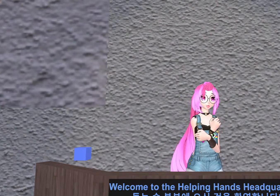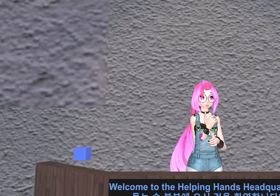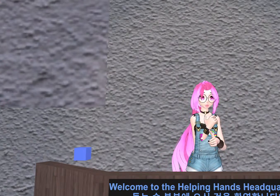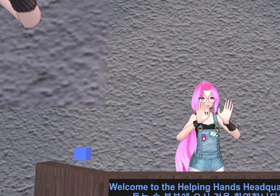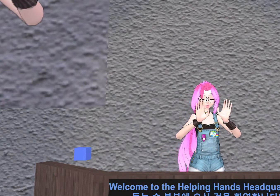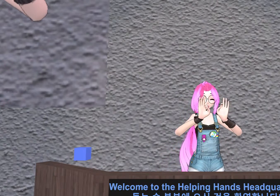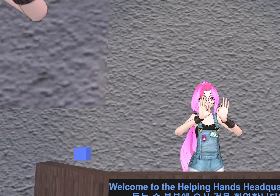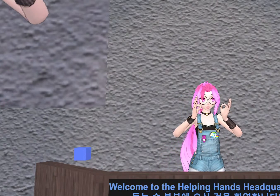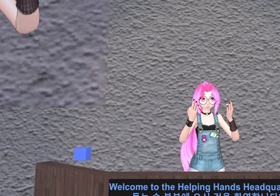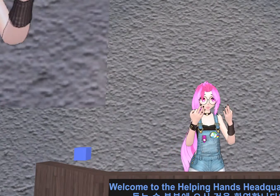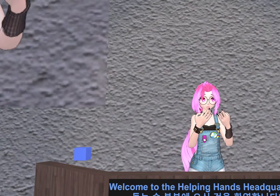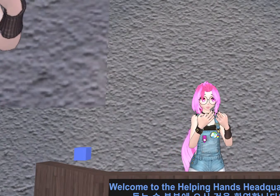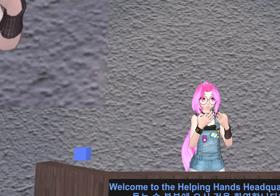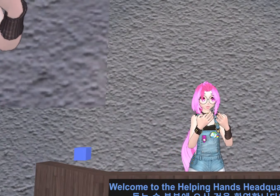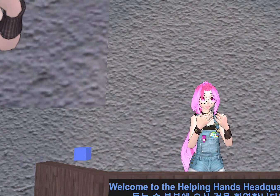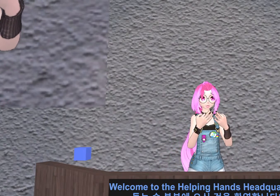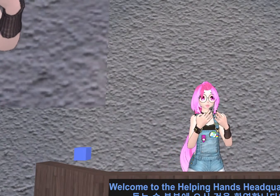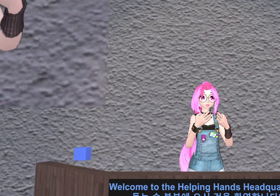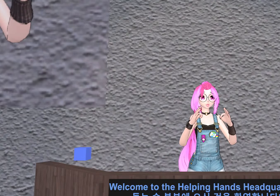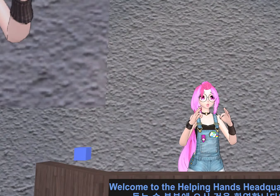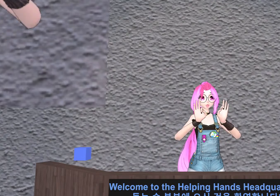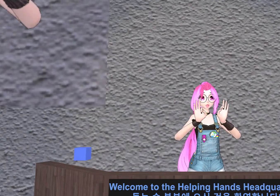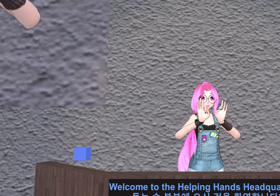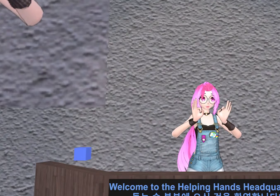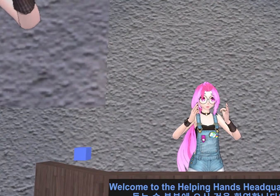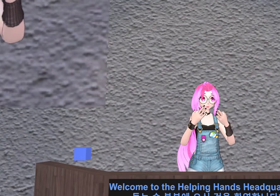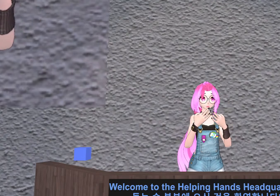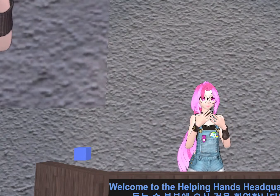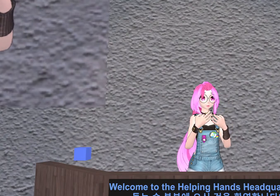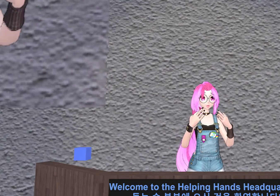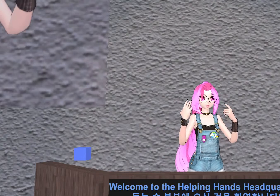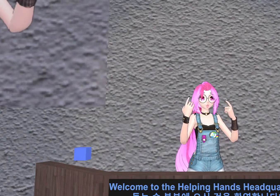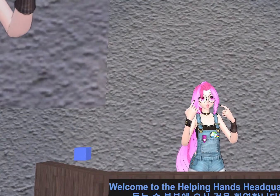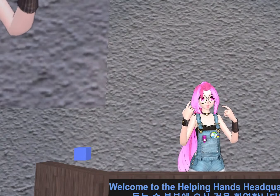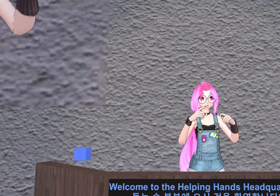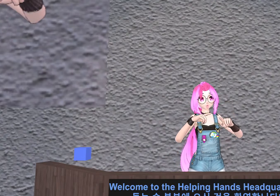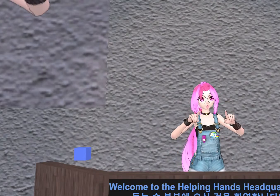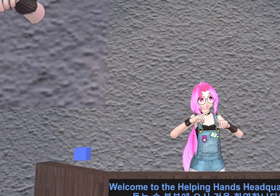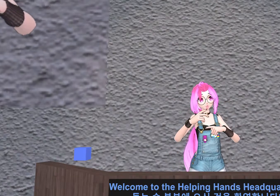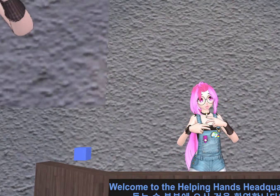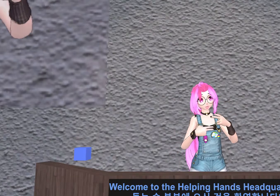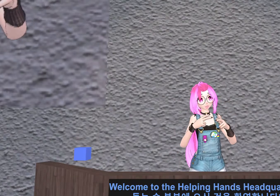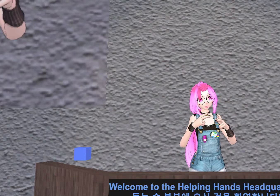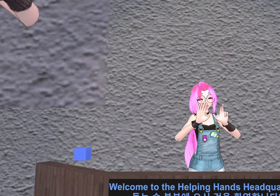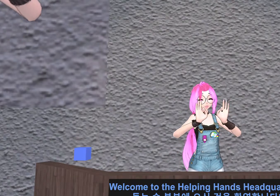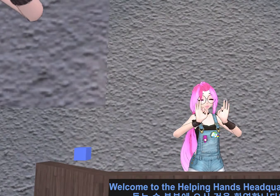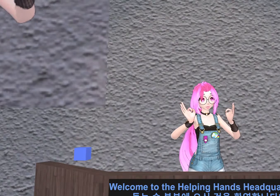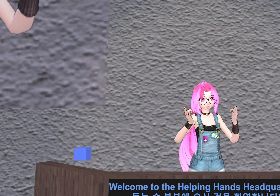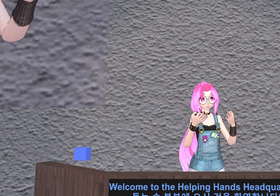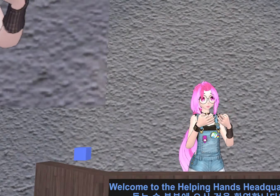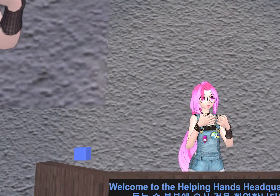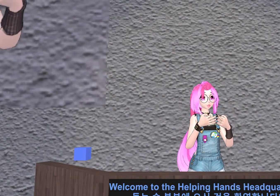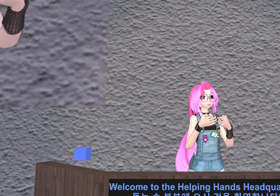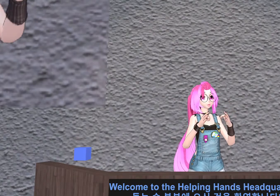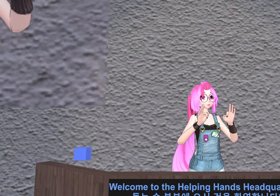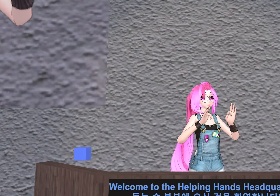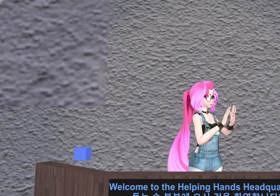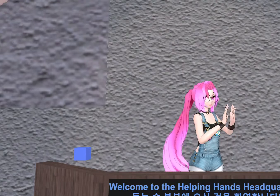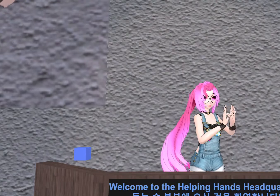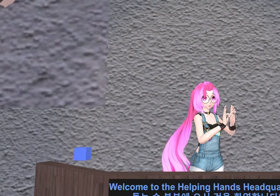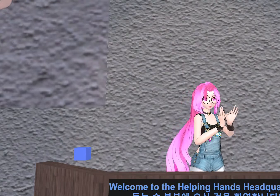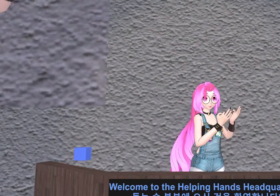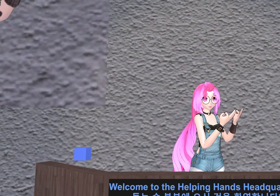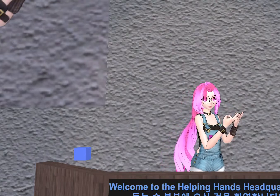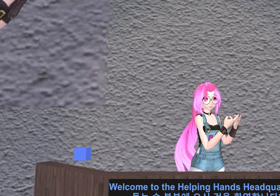love. And also family. This is a good one. Family, celebrating different types of families.